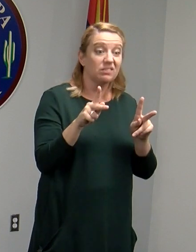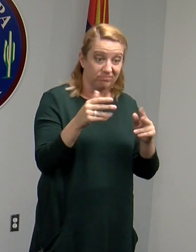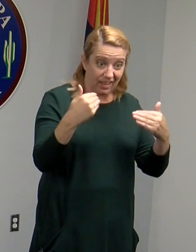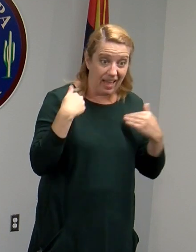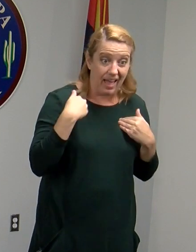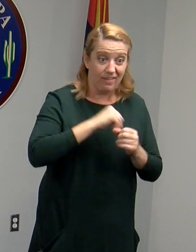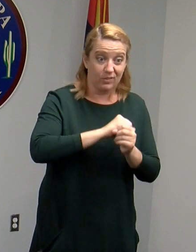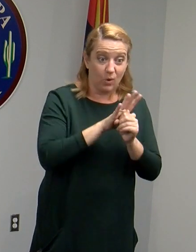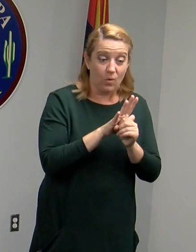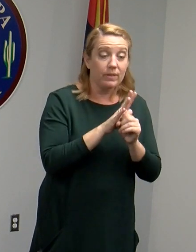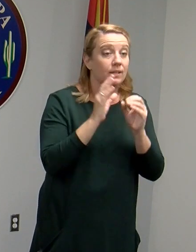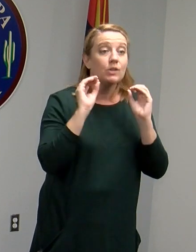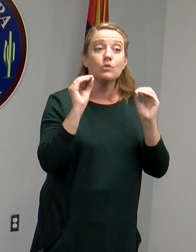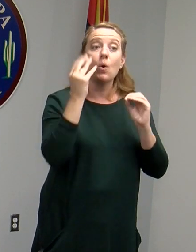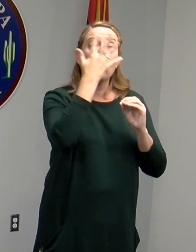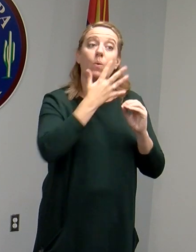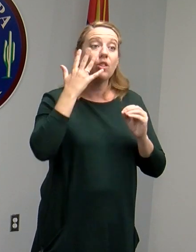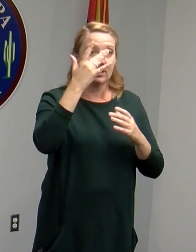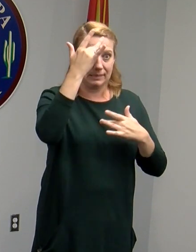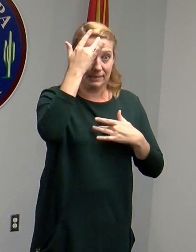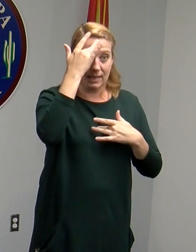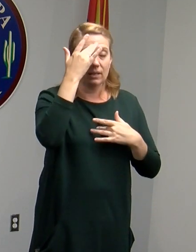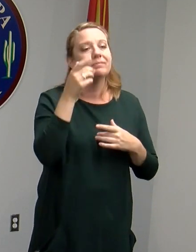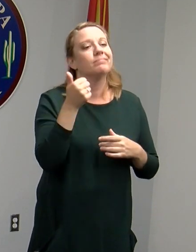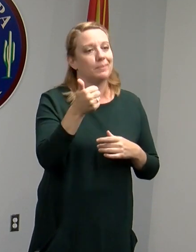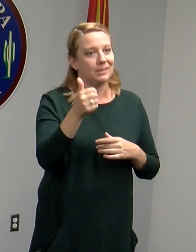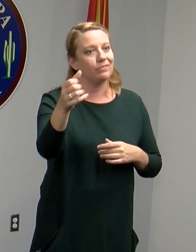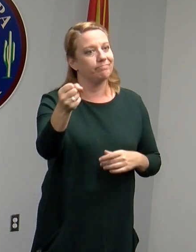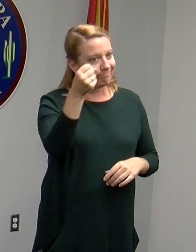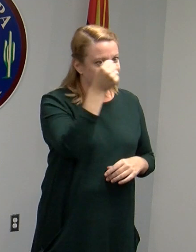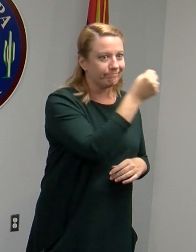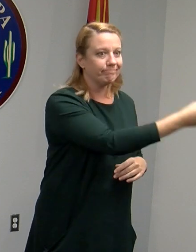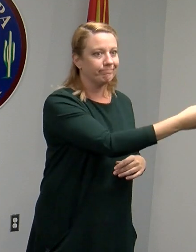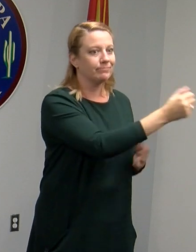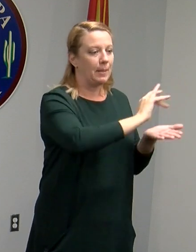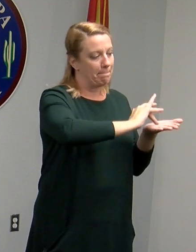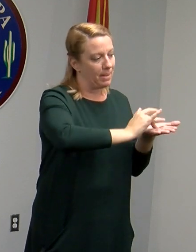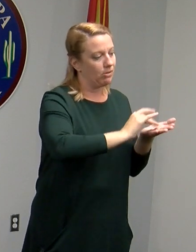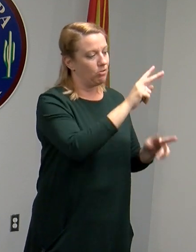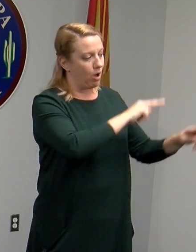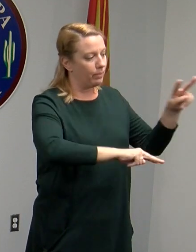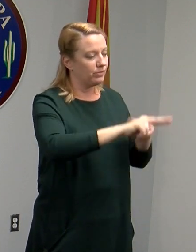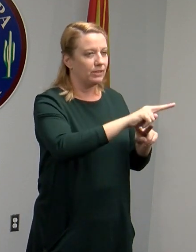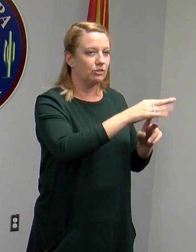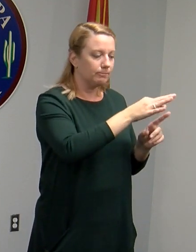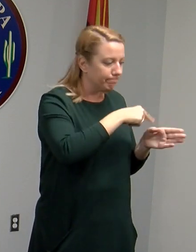for COVID-19, even if they don't have symptoms, they are also going to be put in medical observation housing.